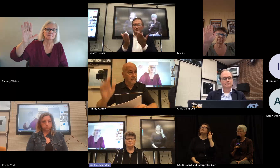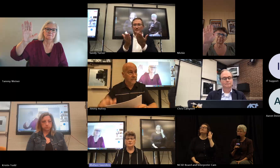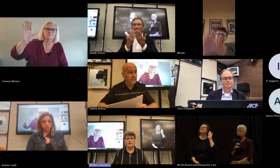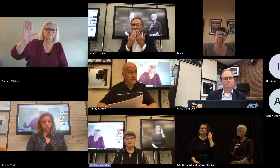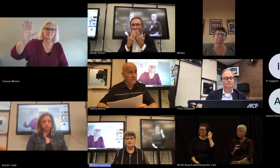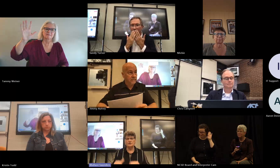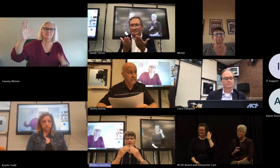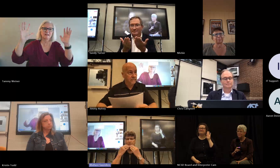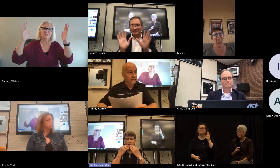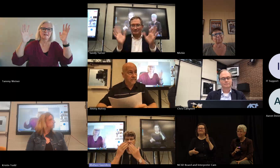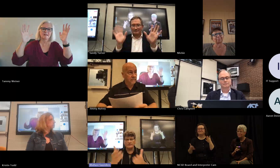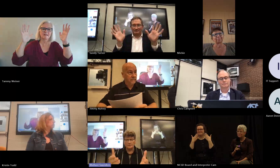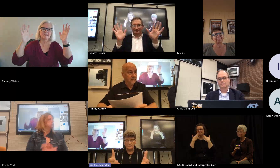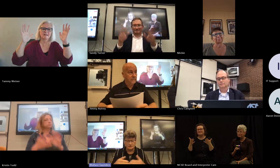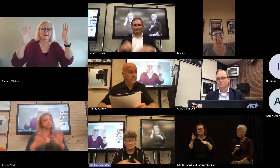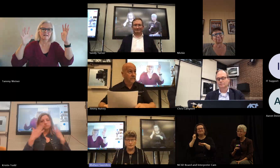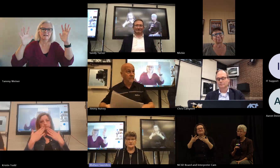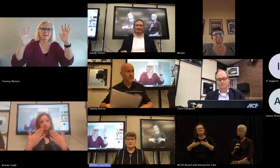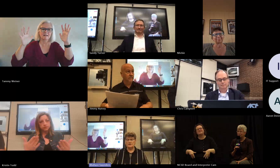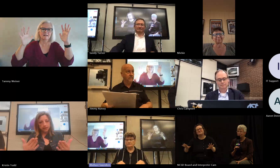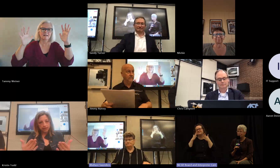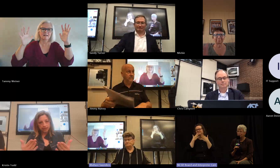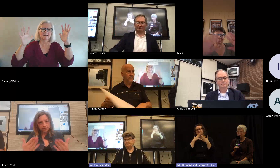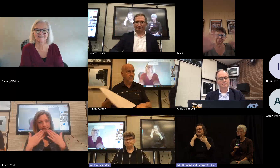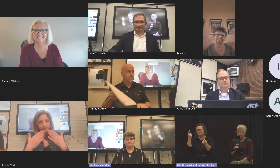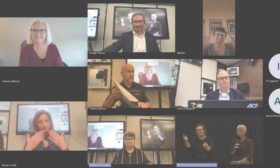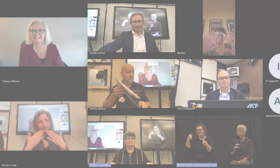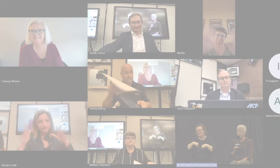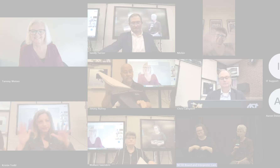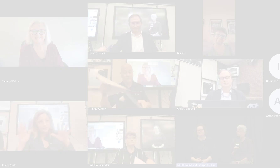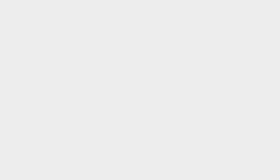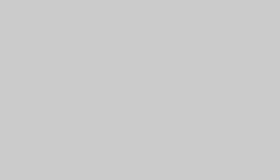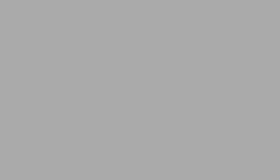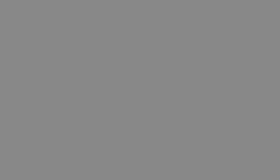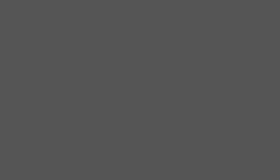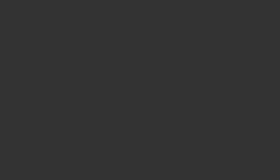folks, we are adjourned, and thank you very much for attending. Yay. Yay, yay, yay.